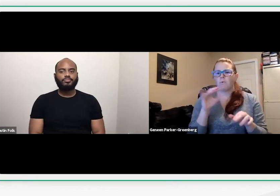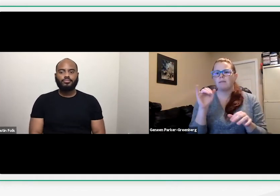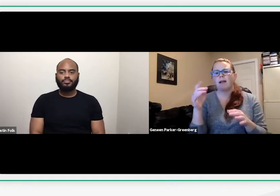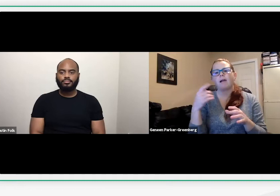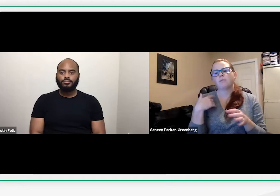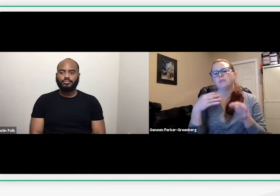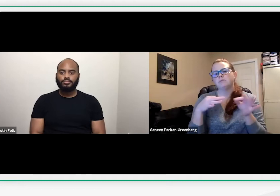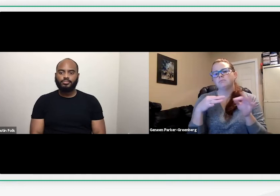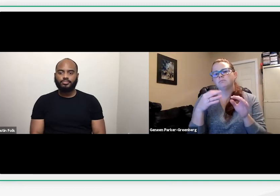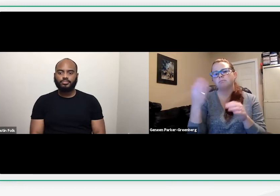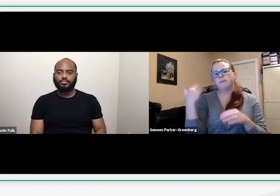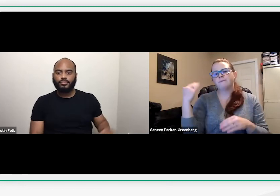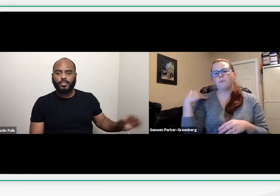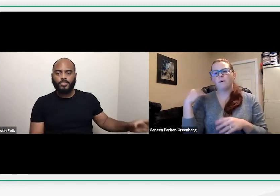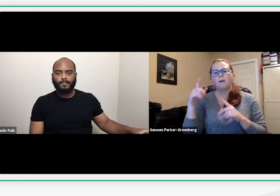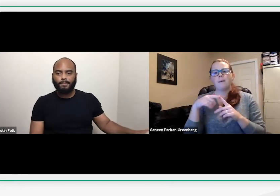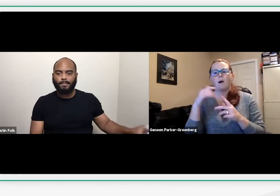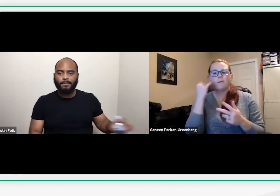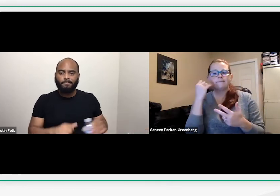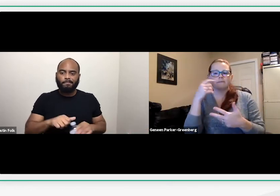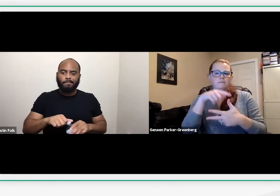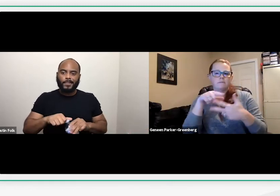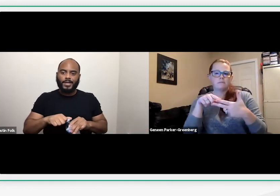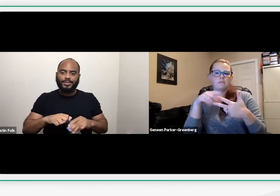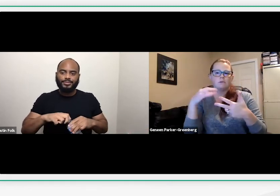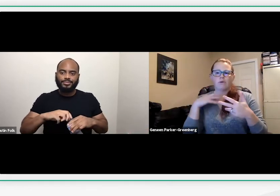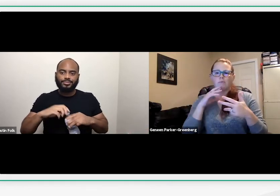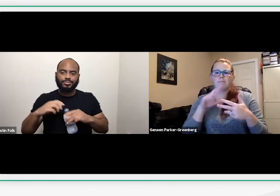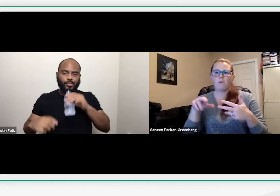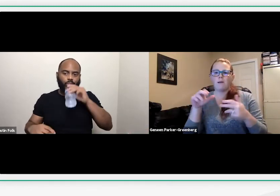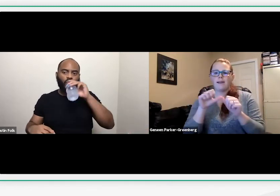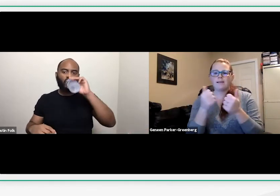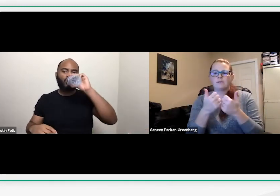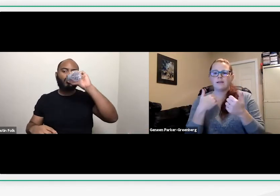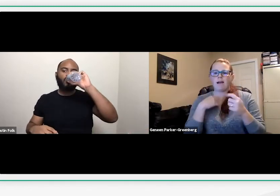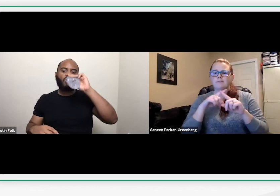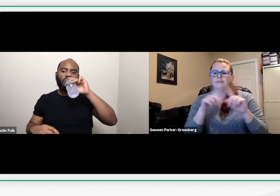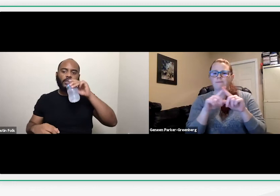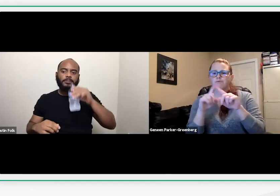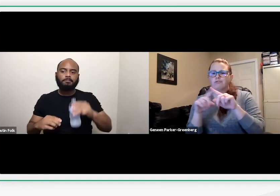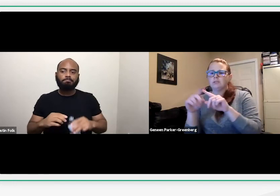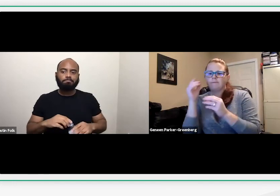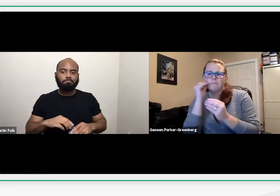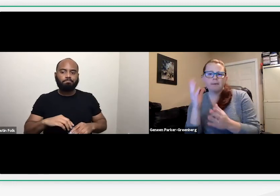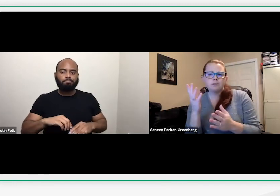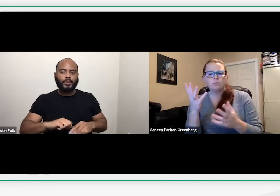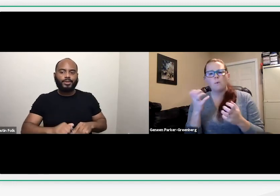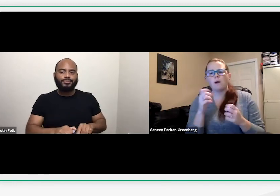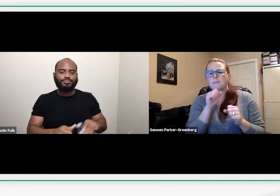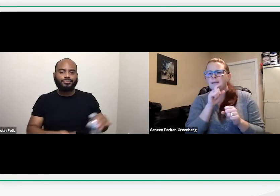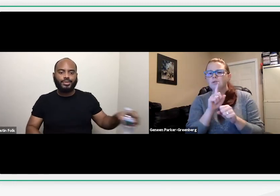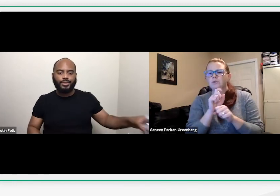resolving any inconsistencies on your credit report. Like I explained a little bit earlier, if you have these three credit